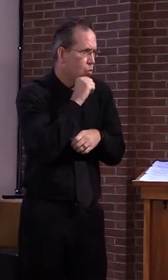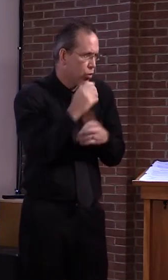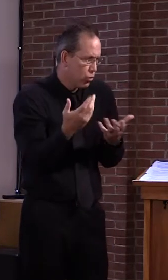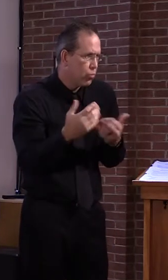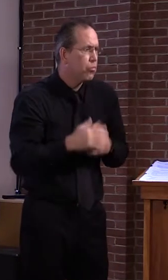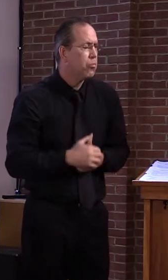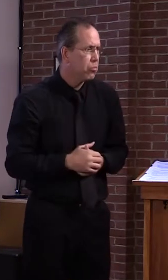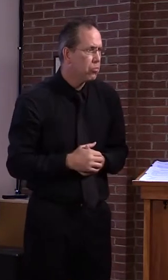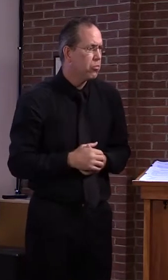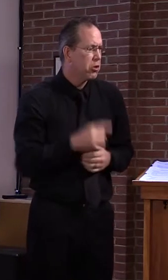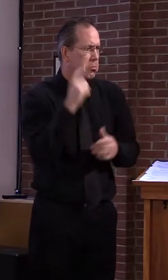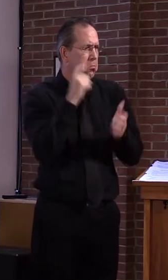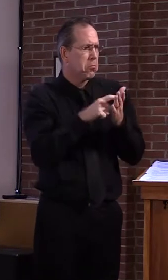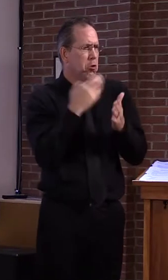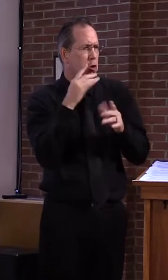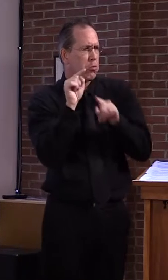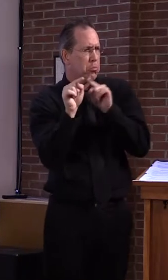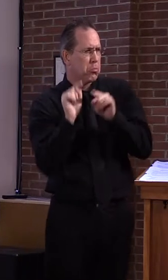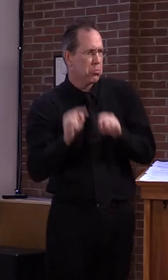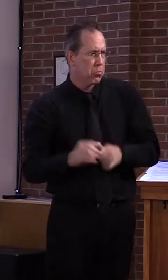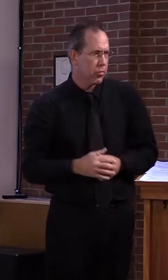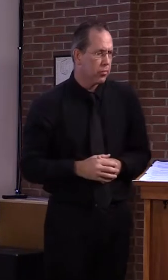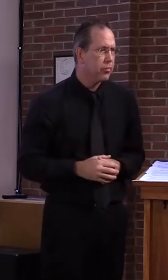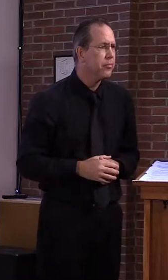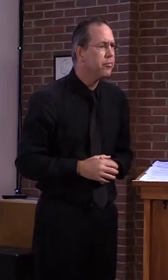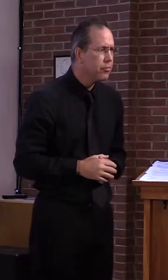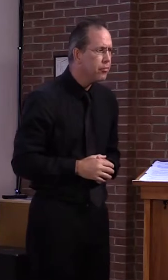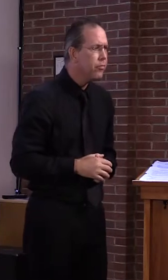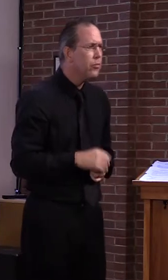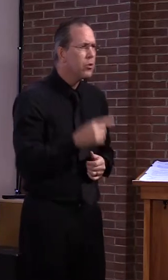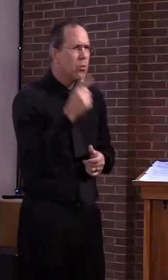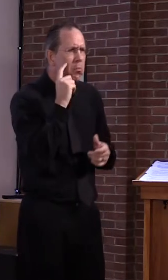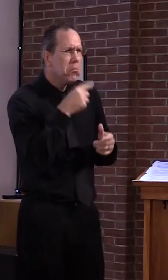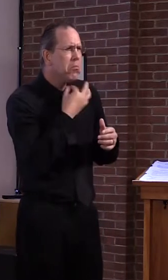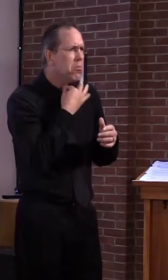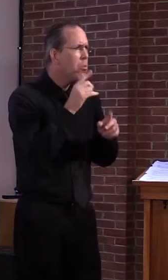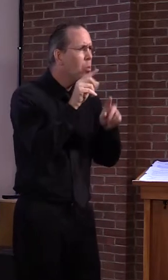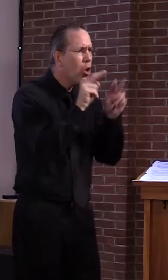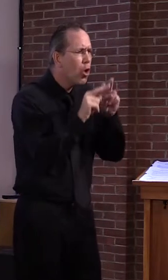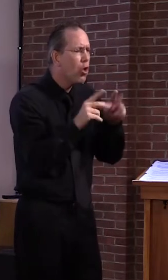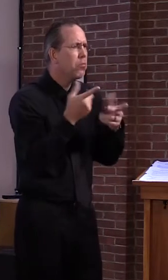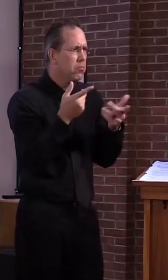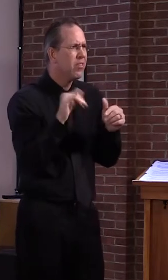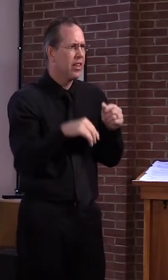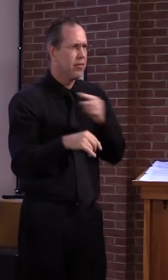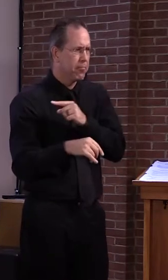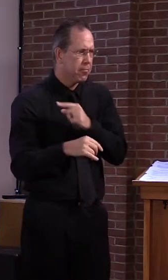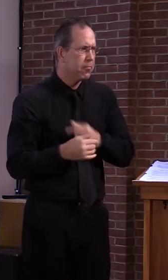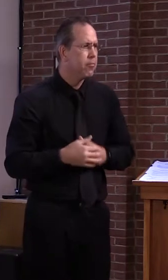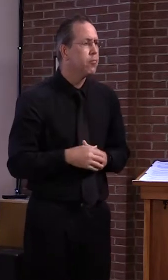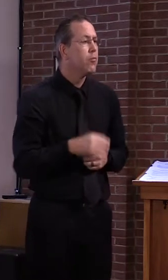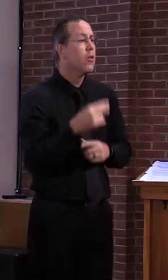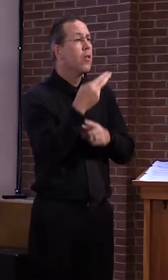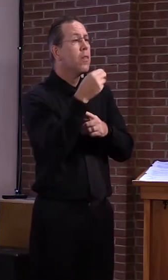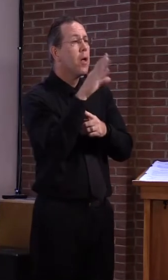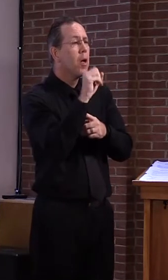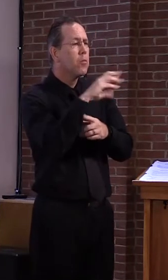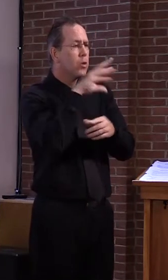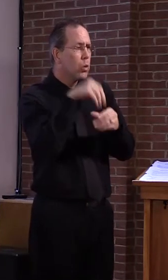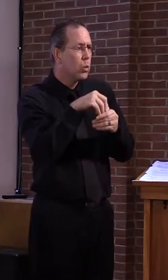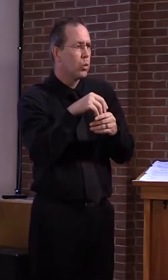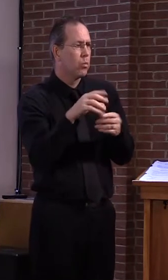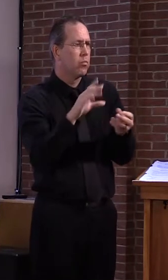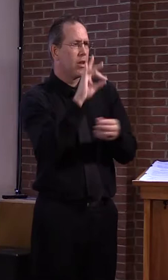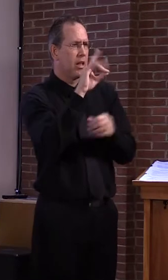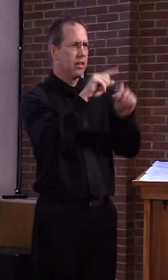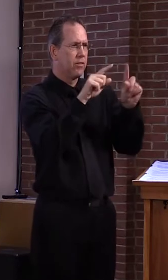districts which the approach varies by school. The hubs are in 8 counties so far, the 12 potential